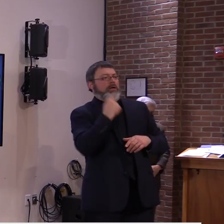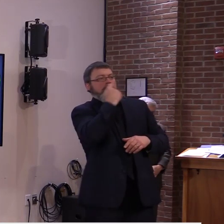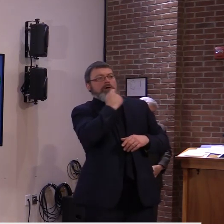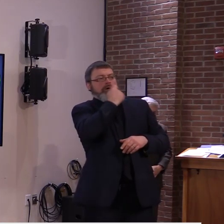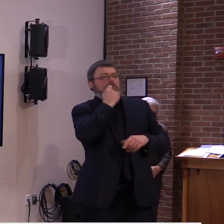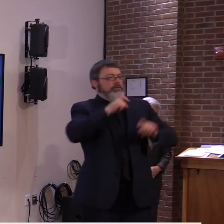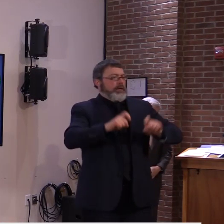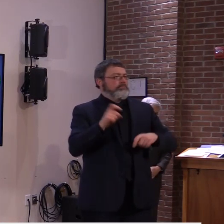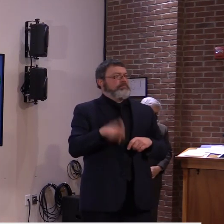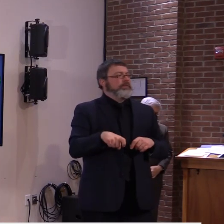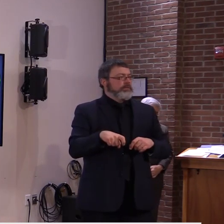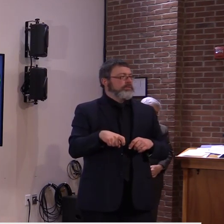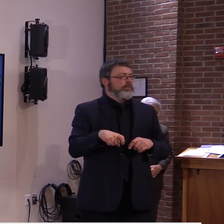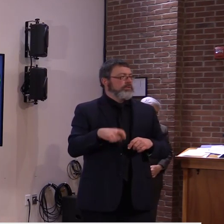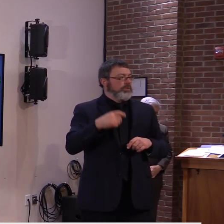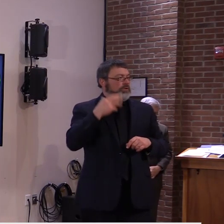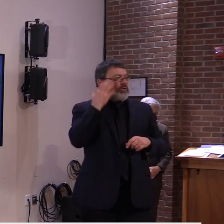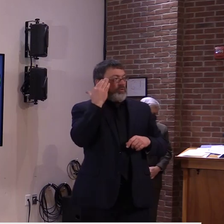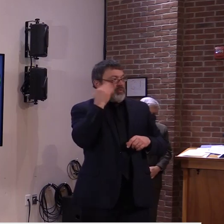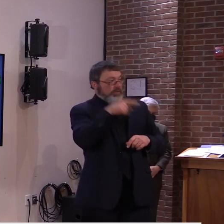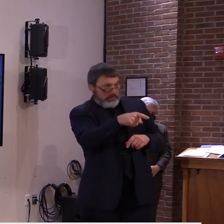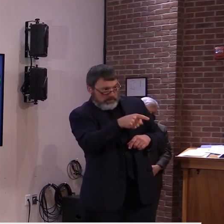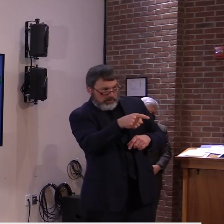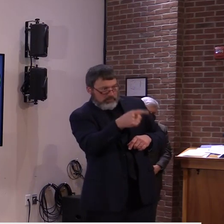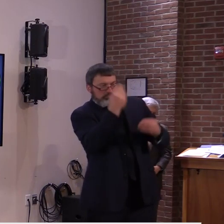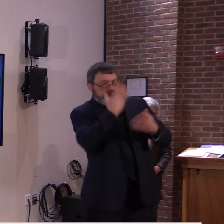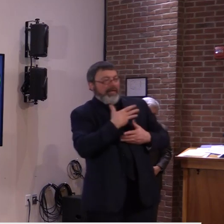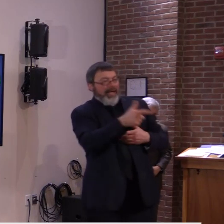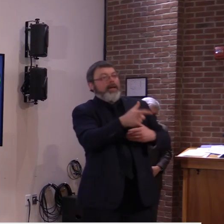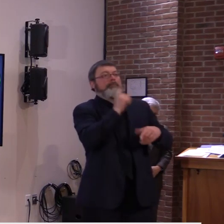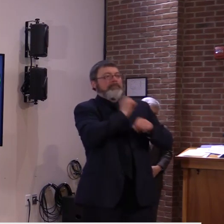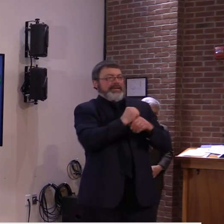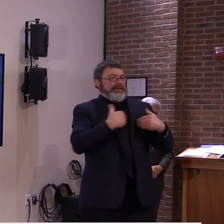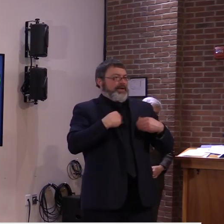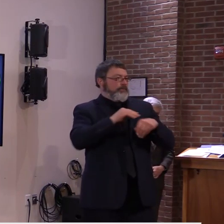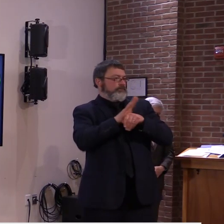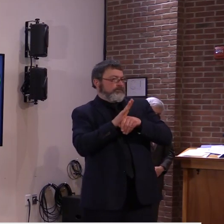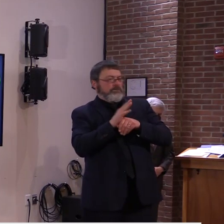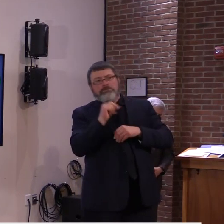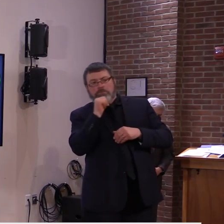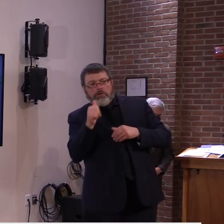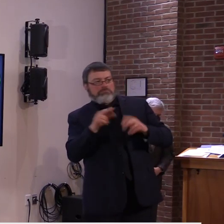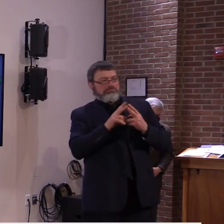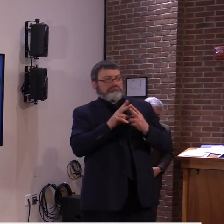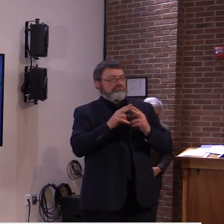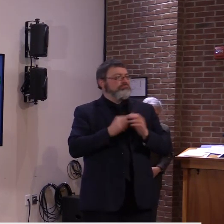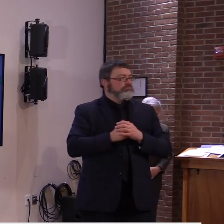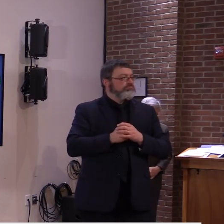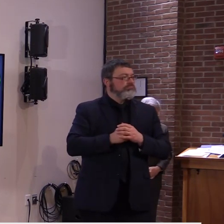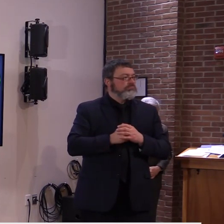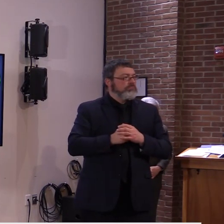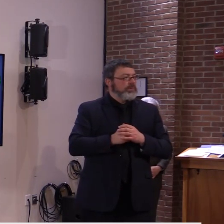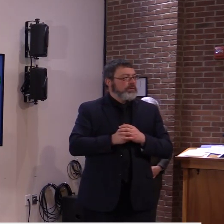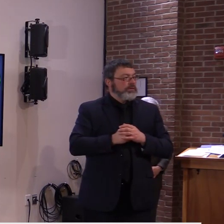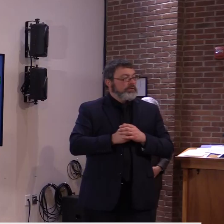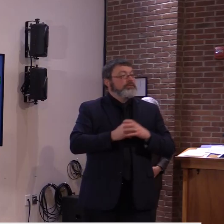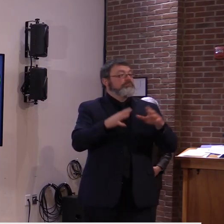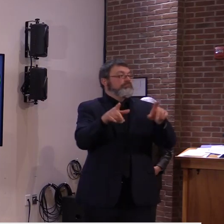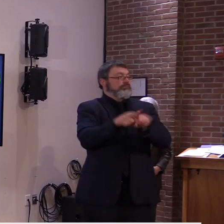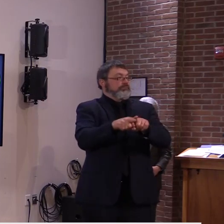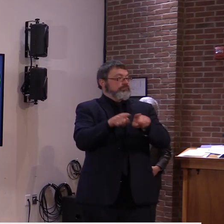that setting. And then finally, in addition to antigen testing on a daily basis, once weekly